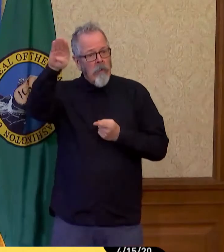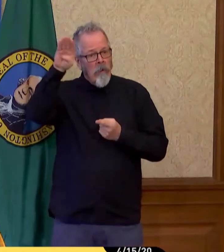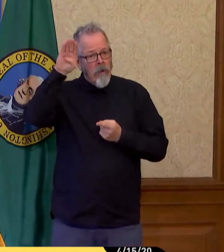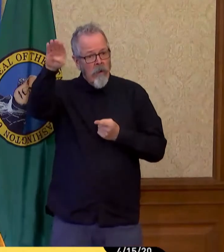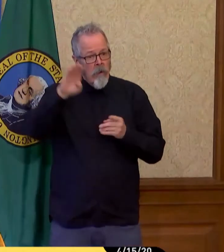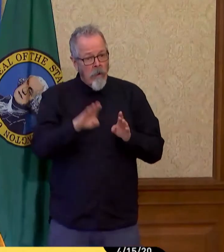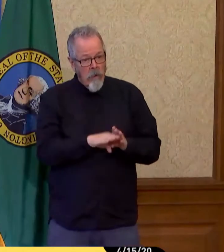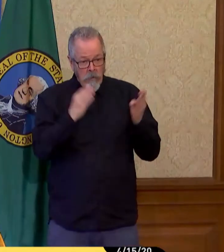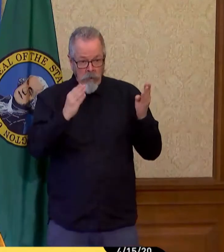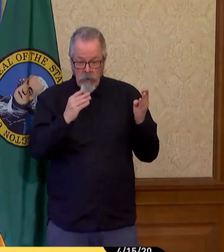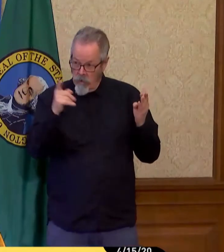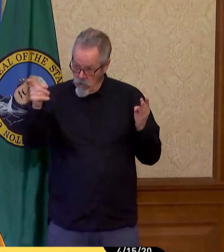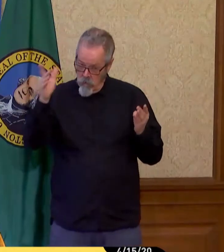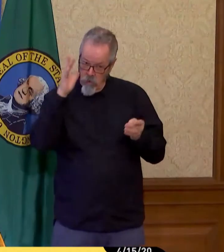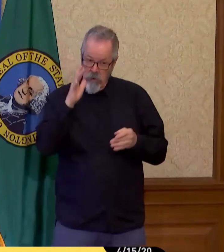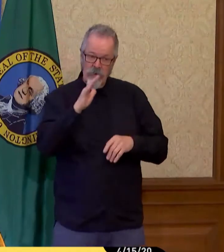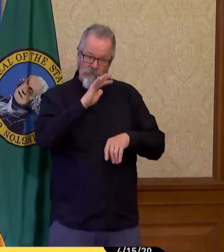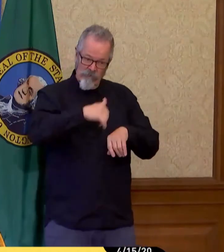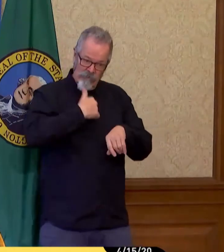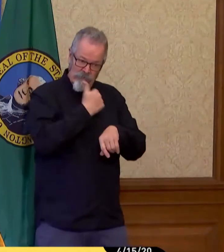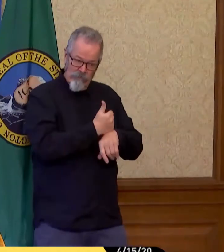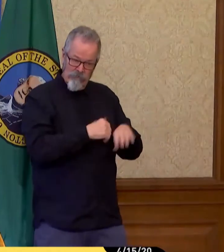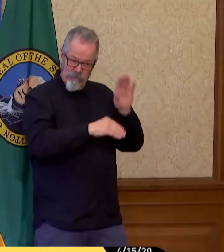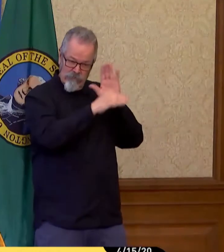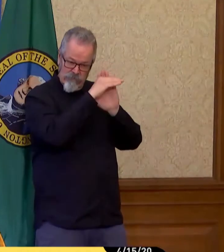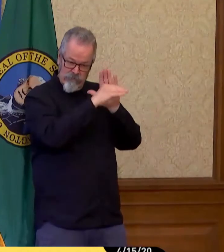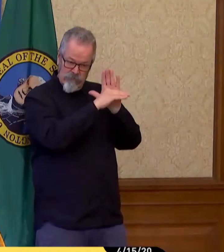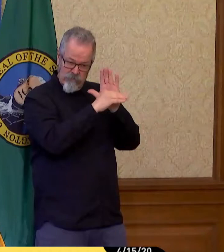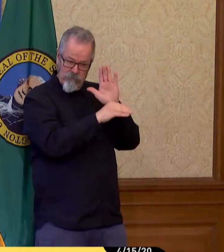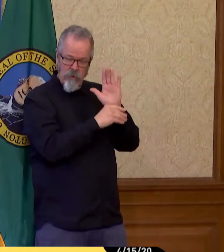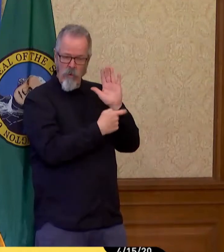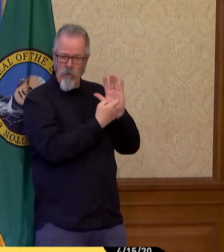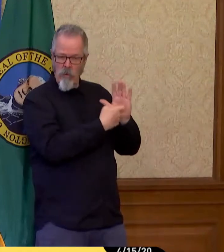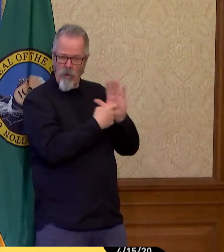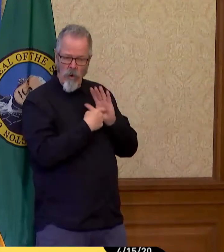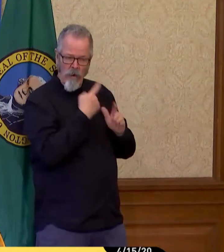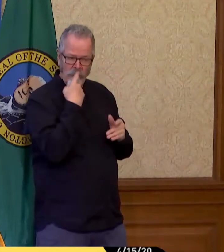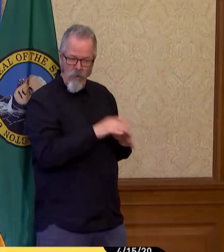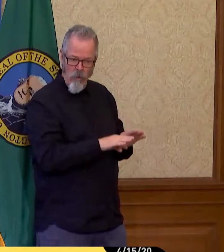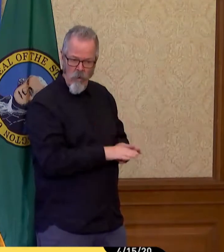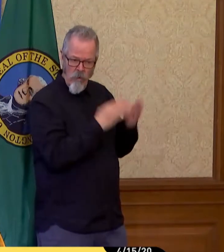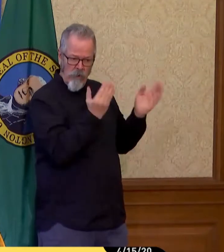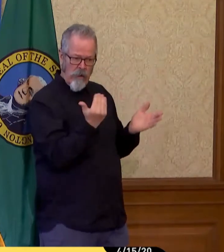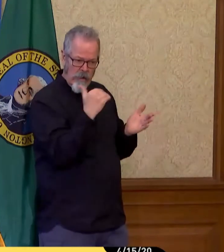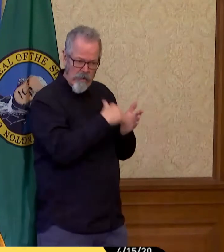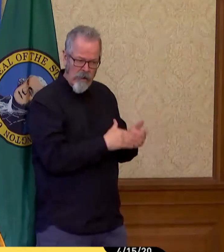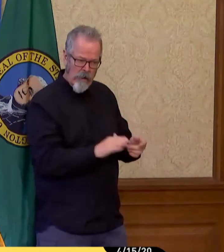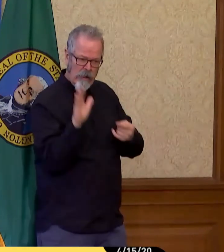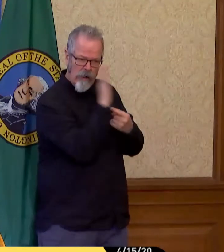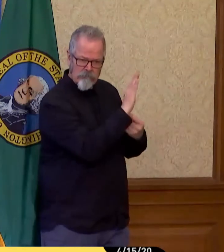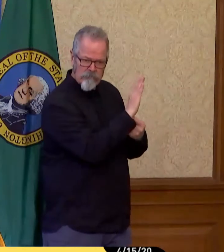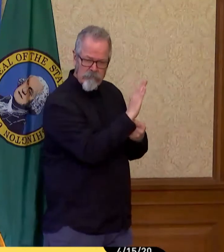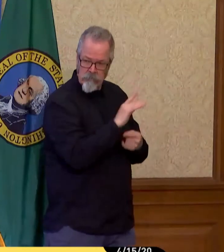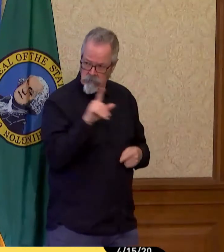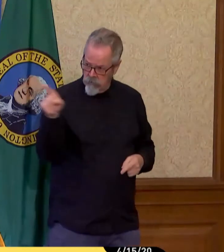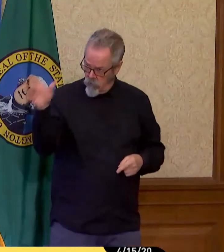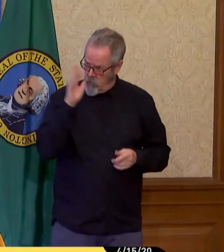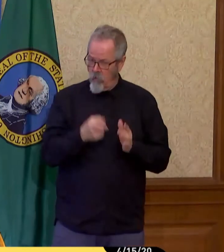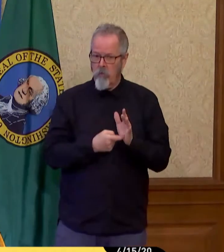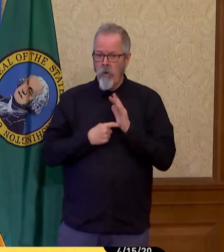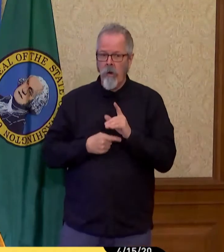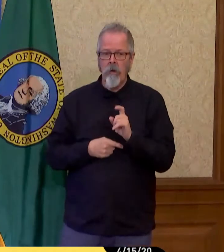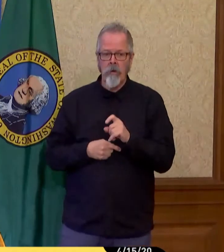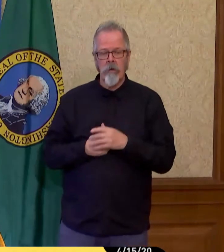sabotaging the progress the state has made with your social distancing orders? Again, it may be possible,